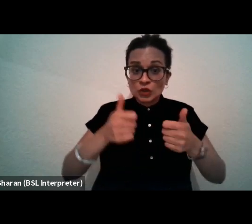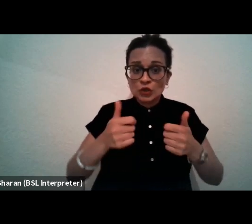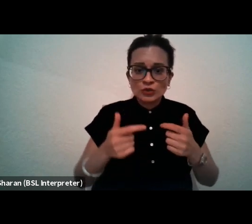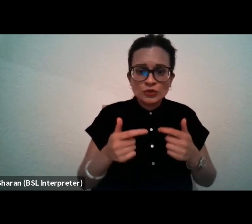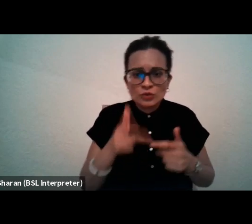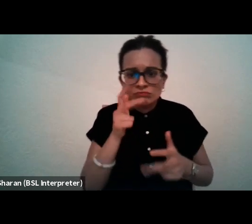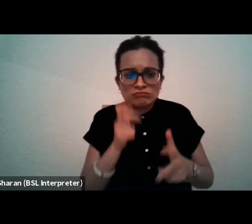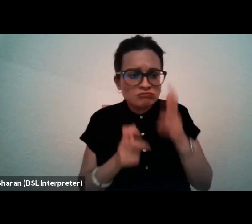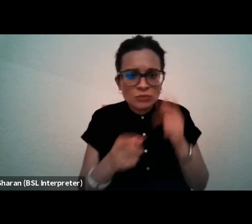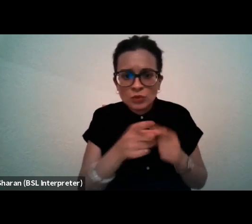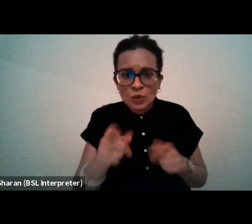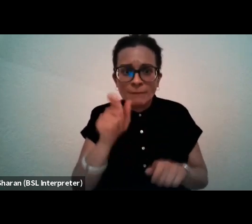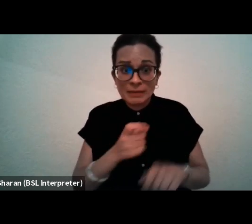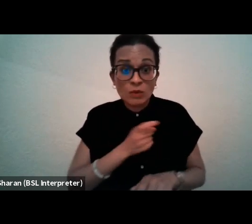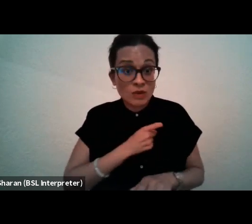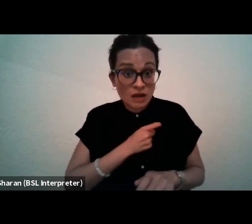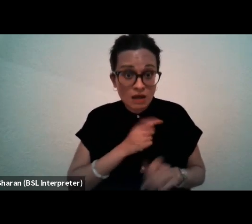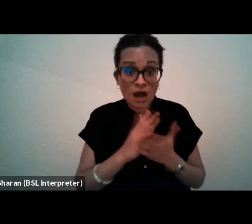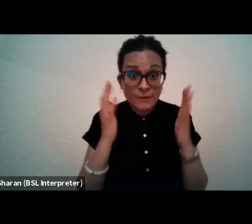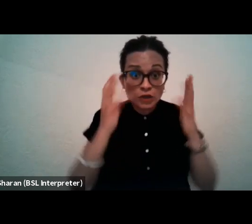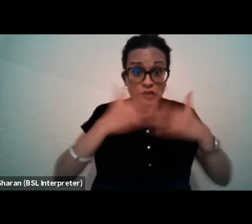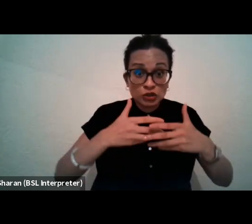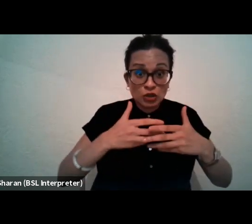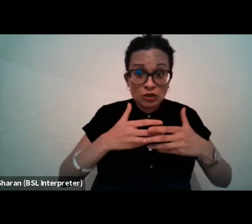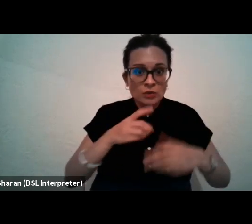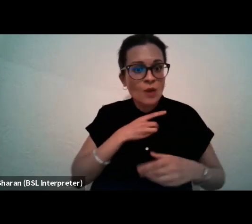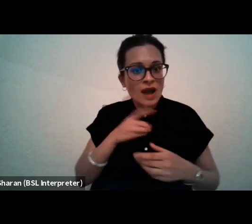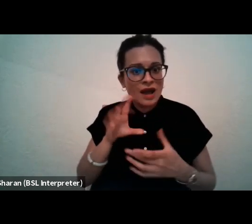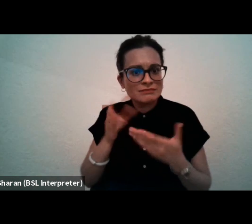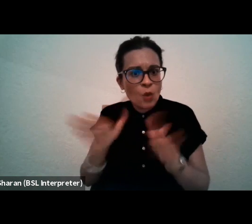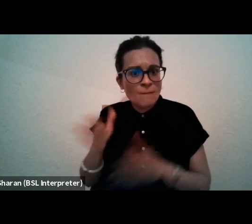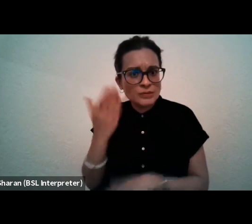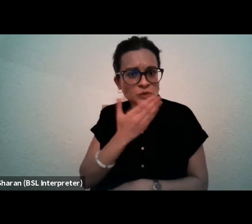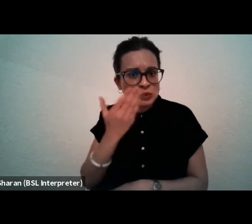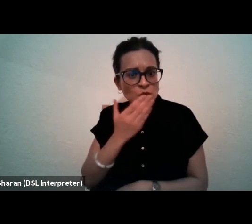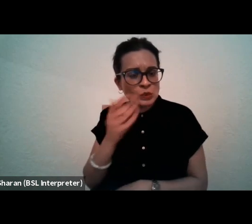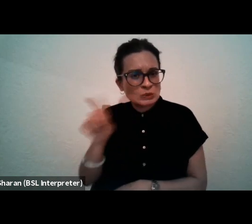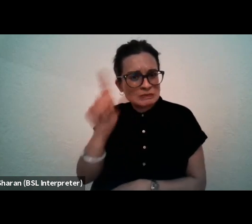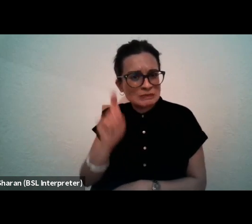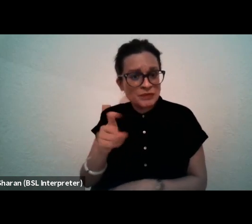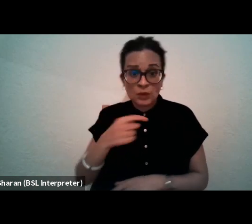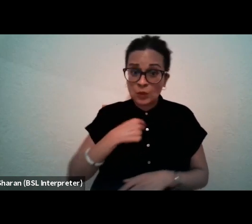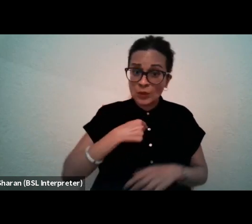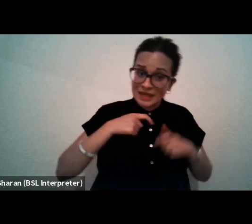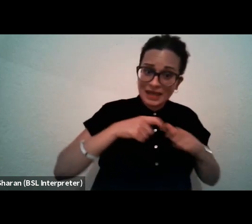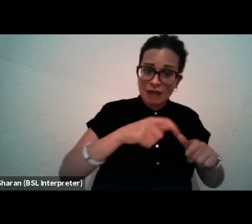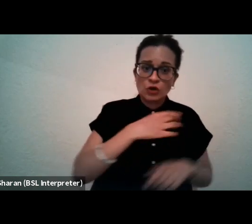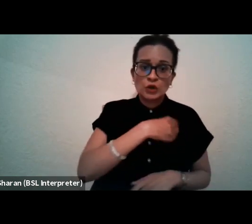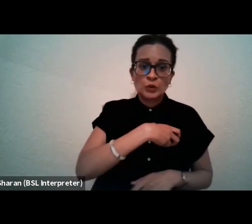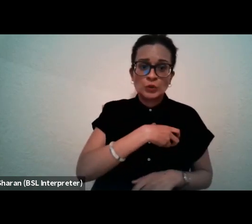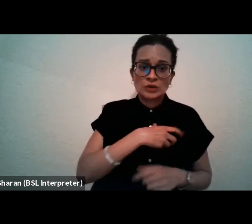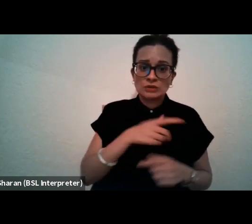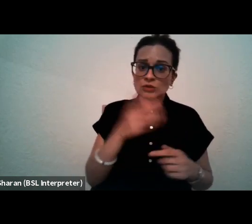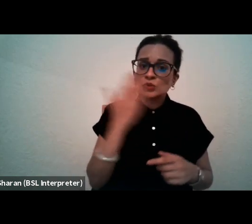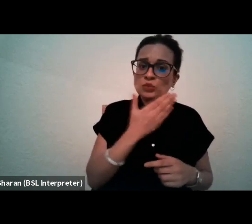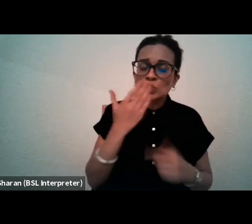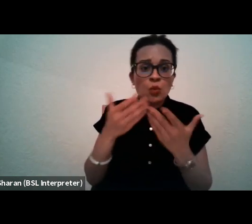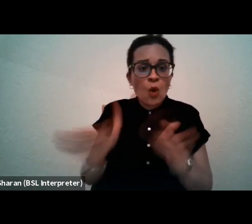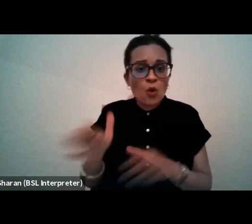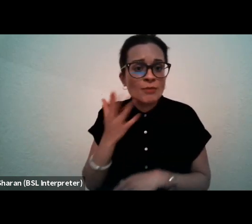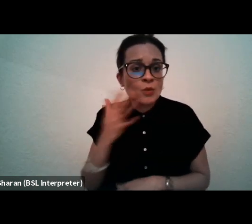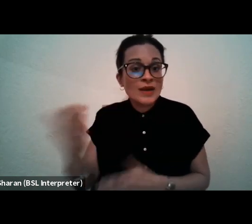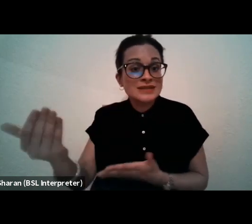are anxious and concerned about the school opening. We will continue as a union to say that schools should only reopen when it